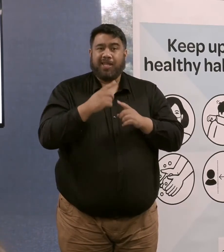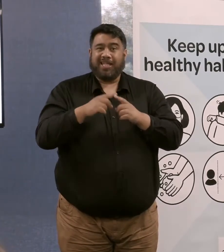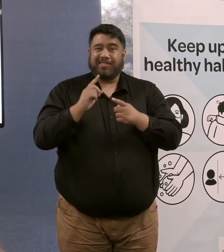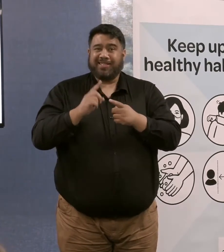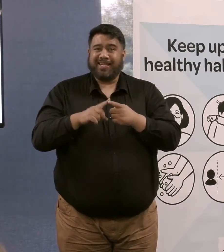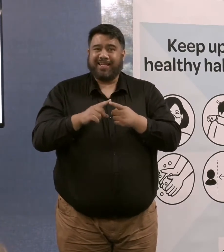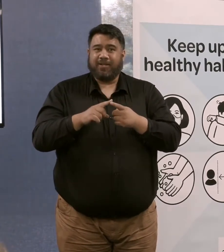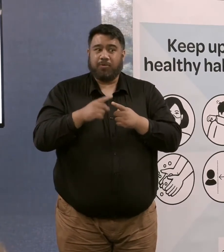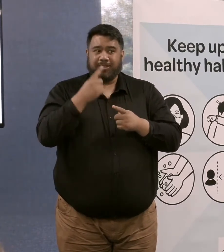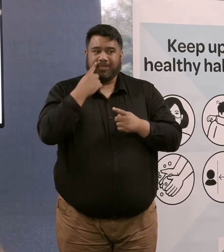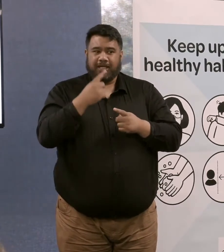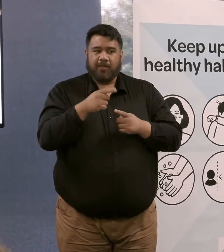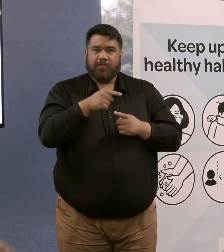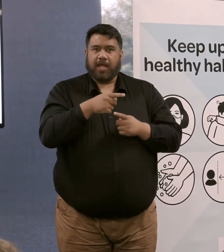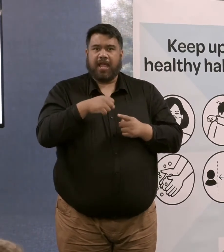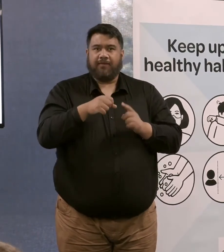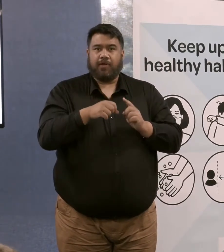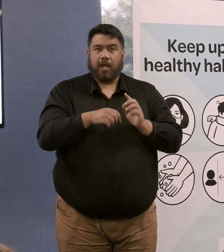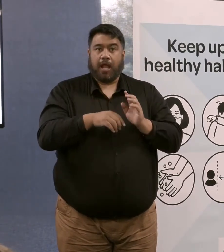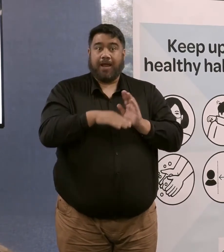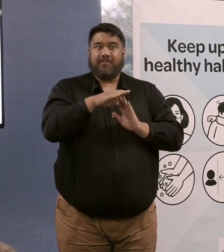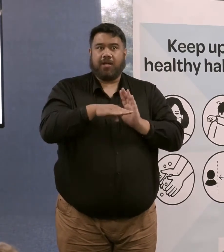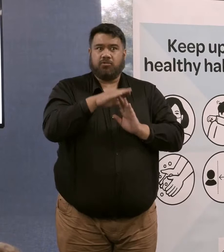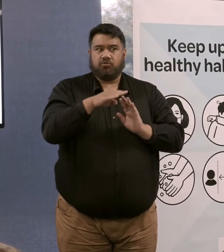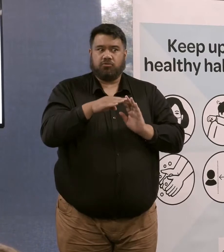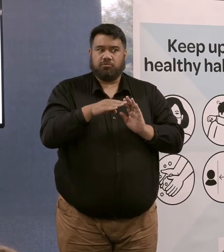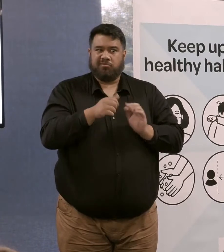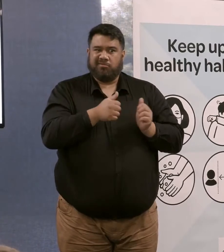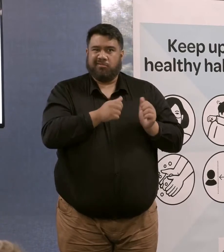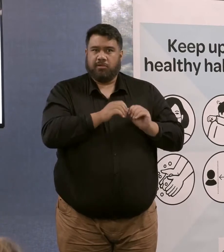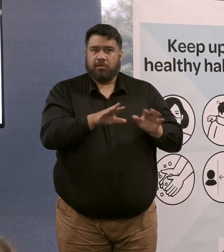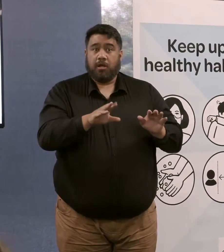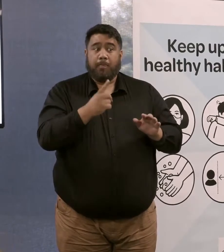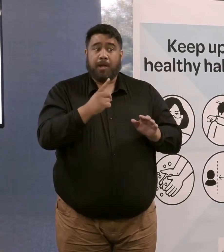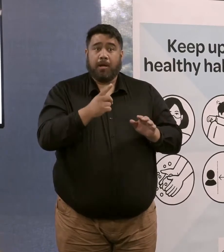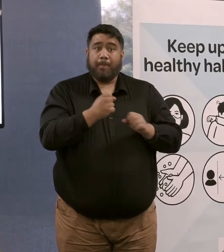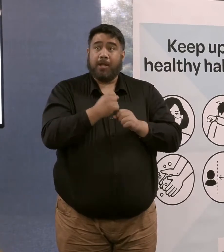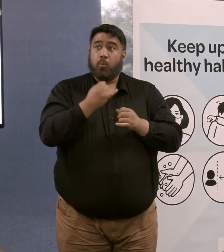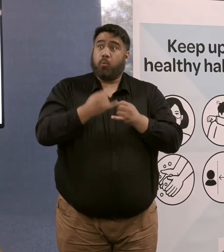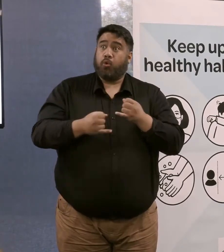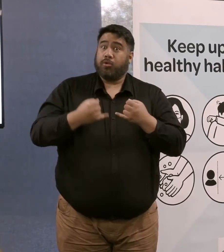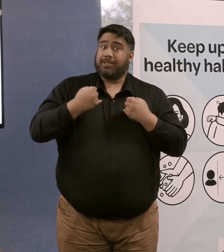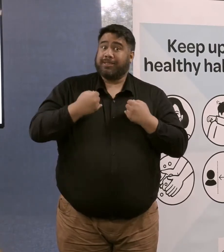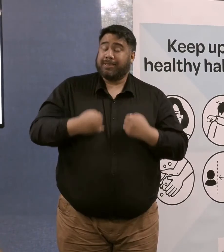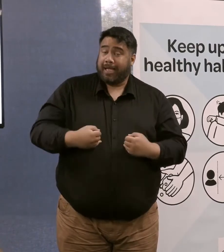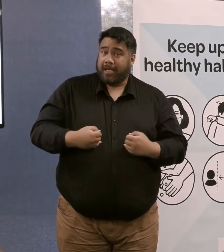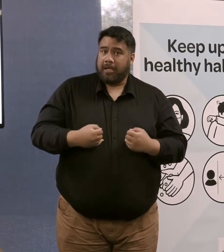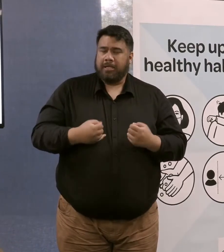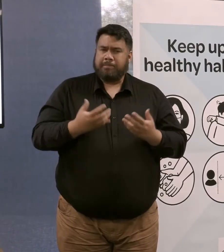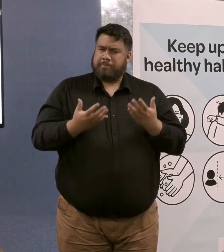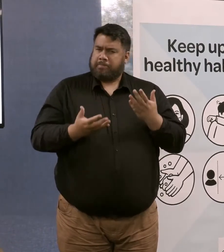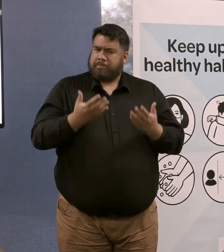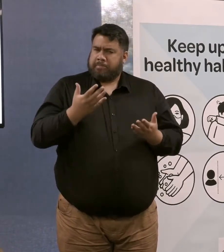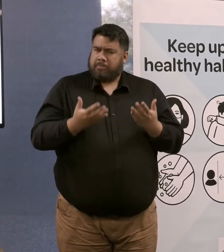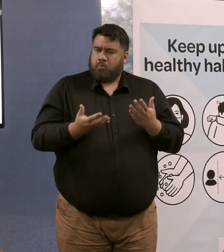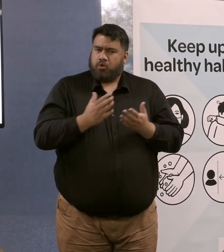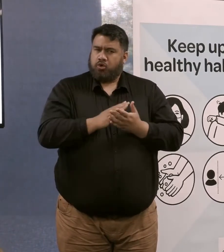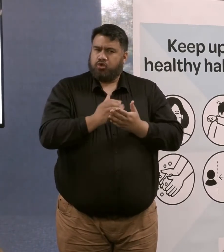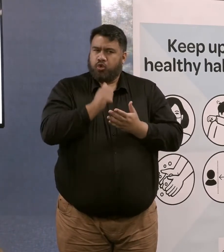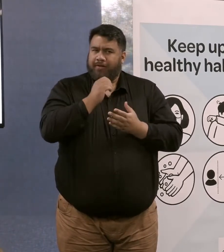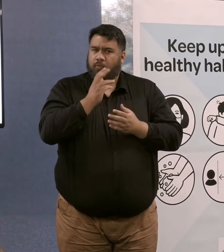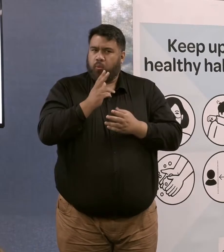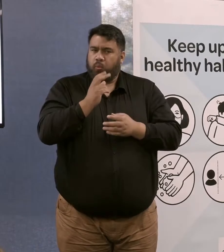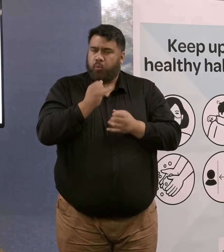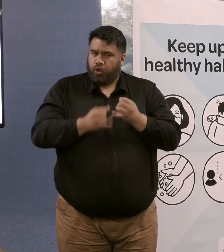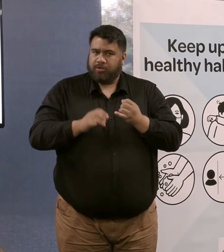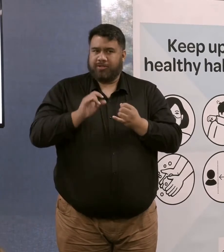subvariant, and the others. But what we don't know yet is whether they cause any more serious disease than the BA2. The